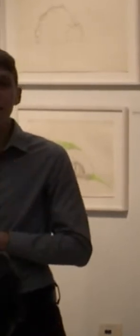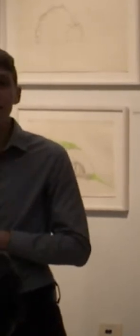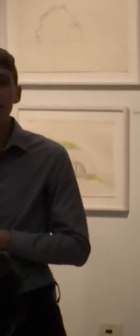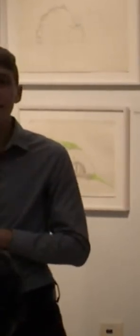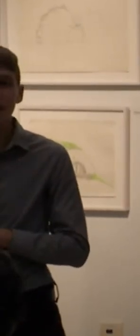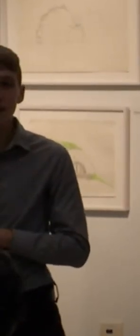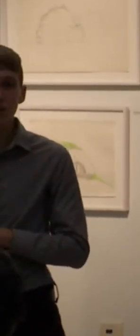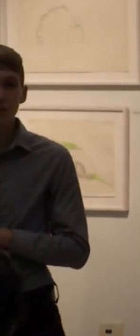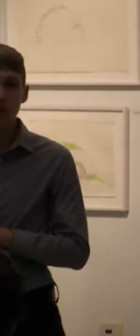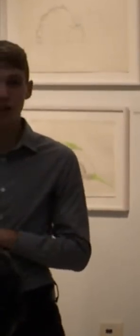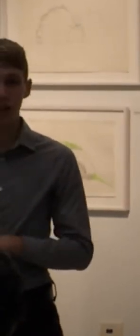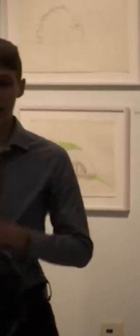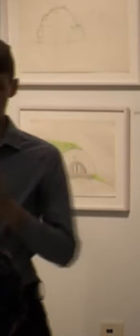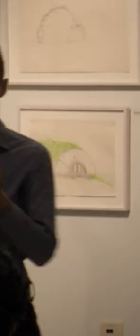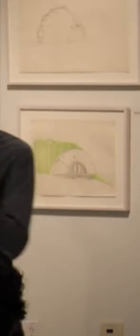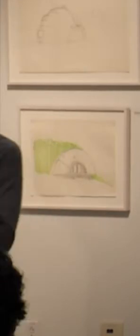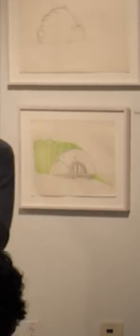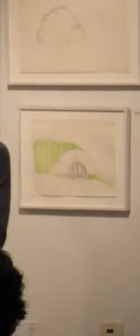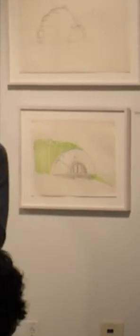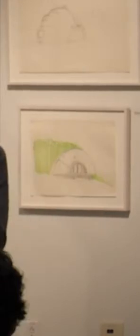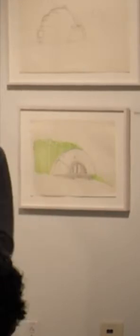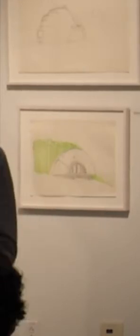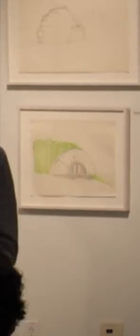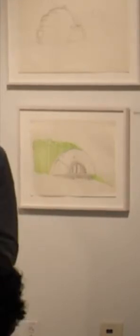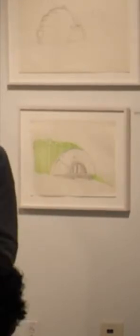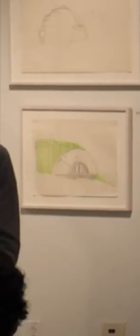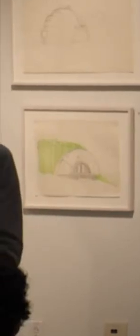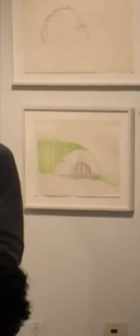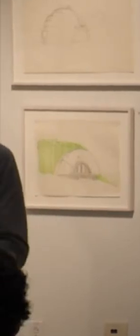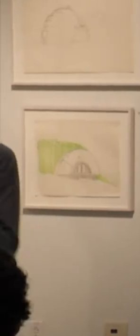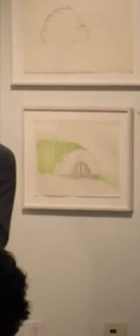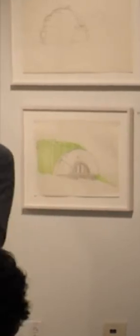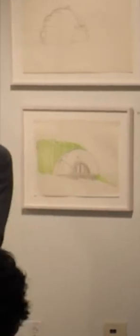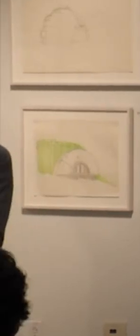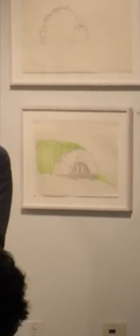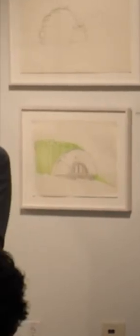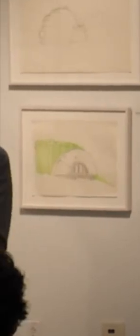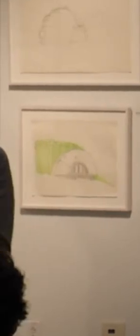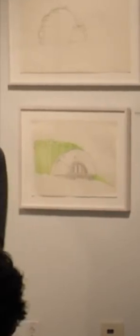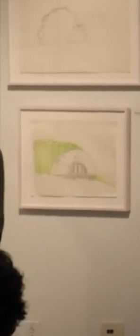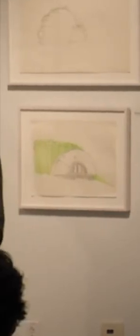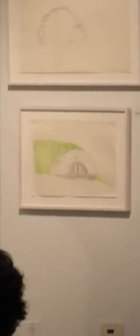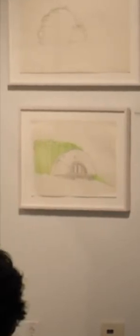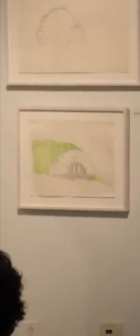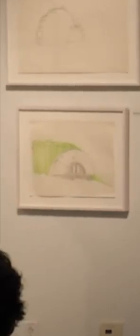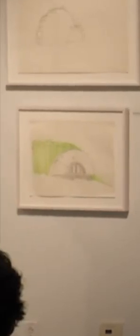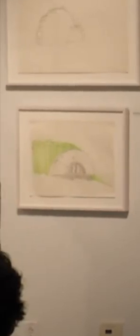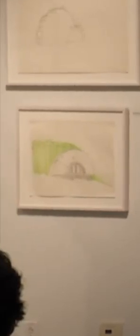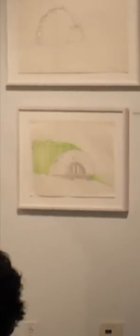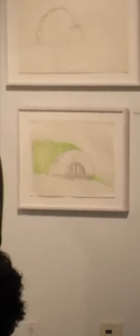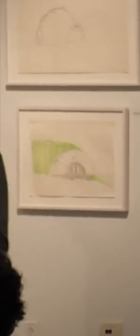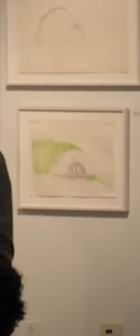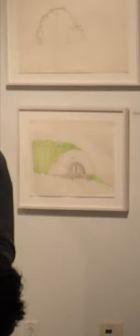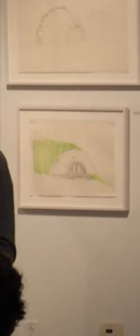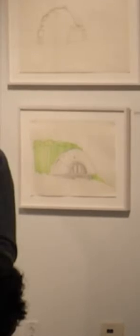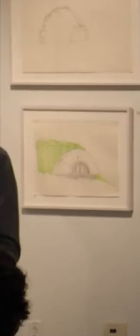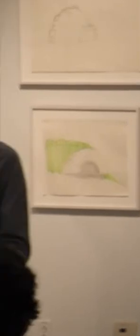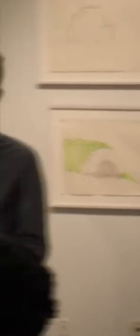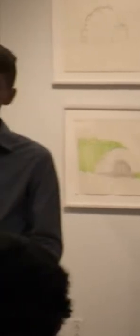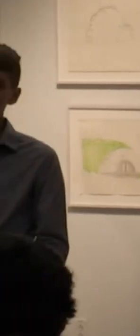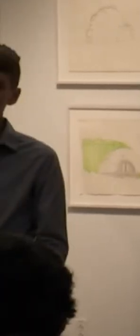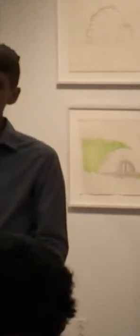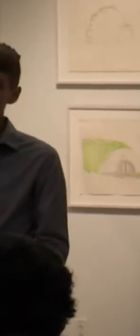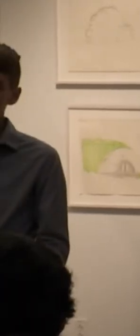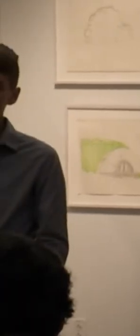is sponsored by an RIT alum, a very successful designer working in the Philadelphia area named Chris Bailey, and we're